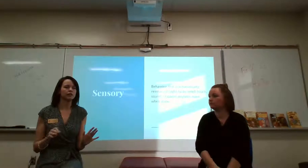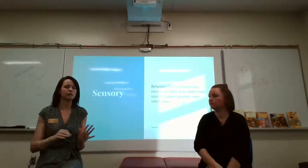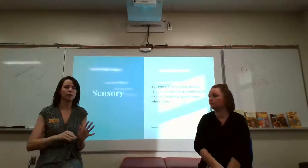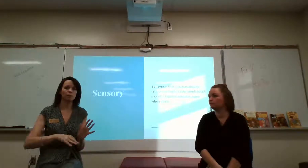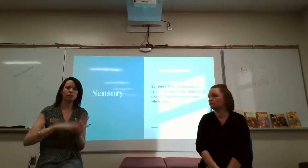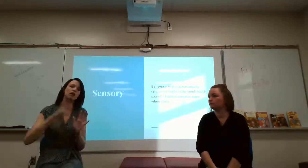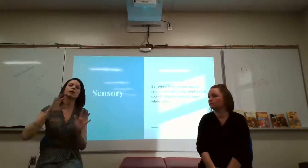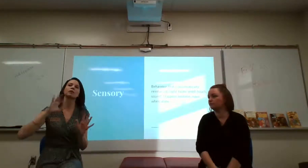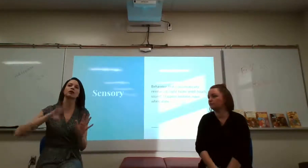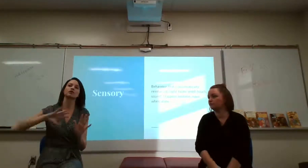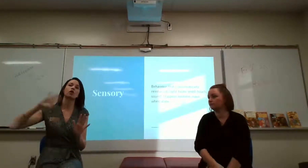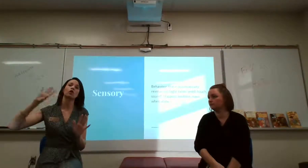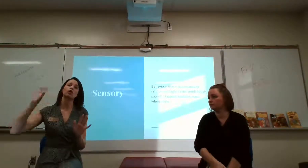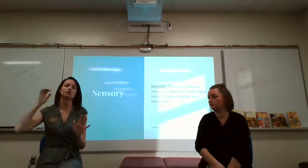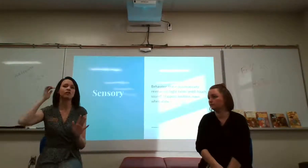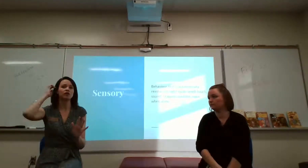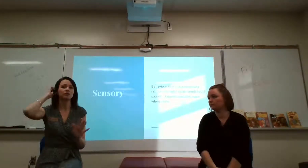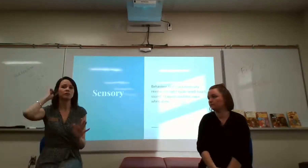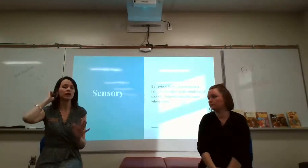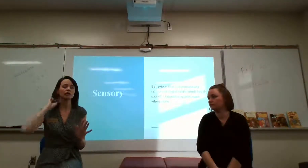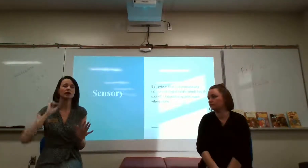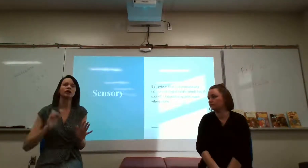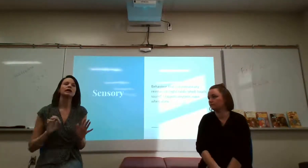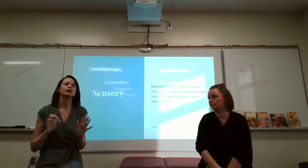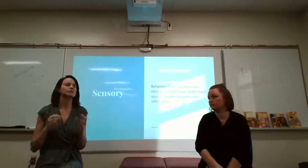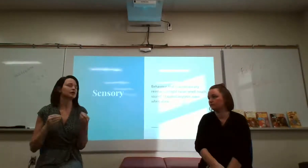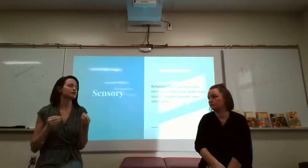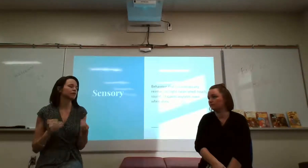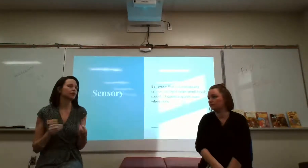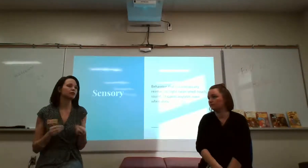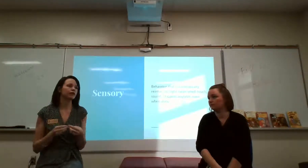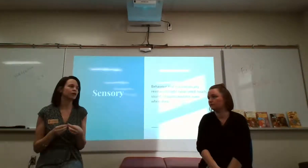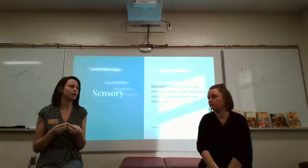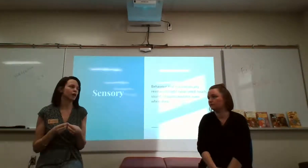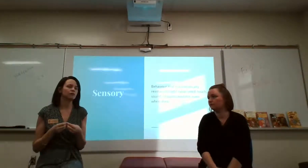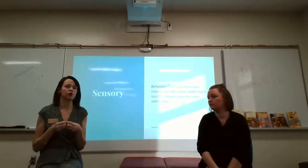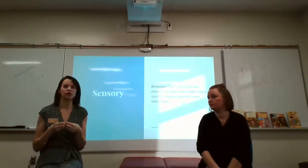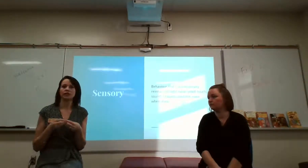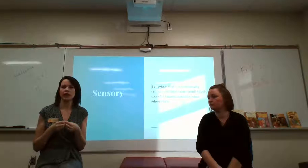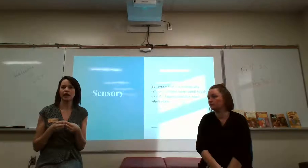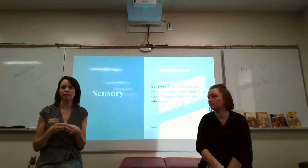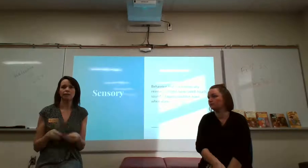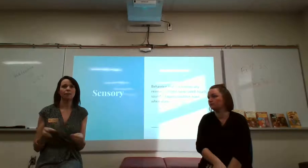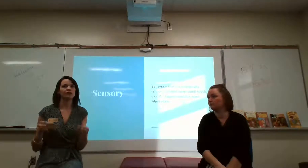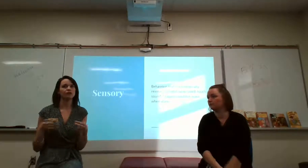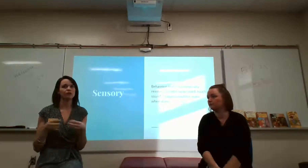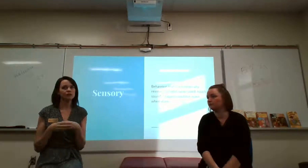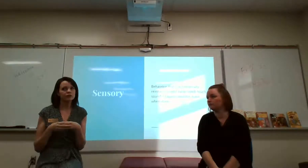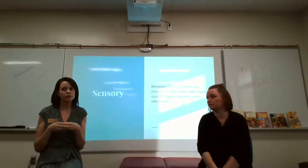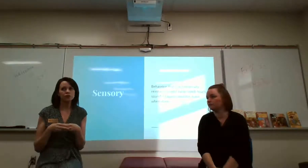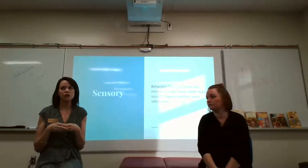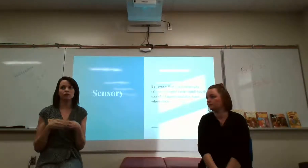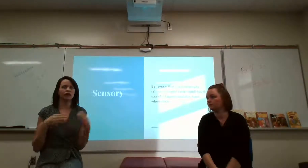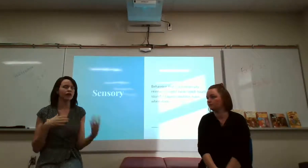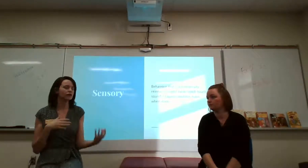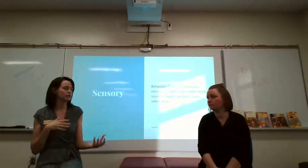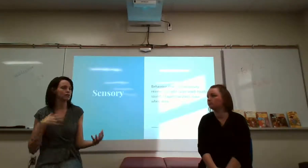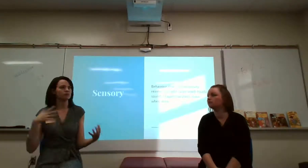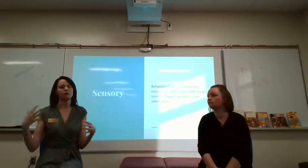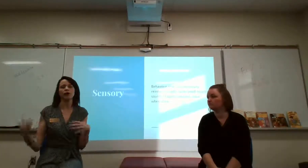distinction compared to all the other functions of behavior is because very rarely when I'm involved in a case, even if it's a student with ASD or some other